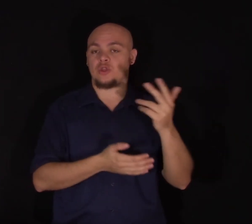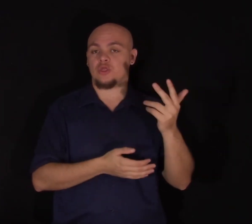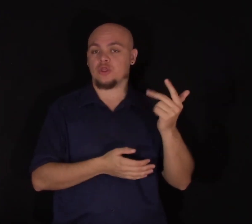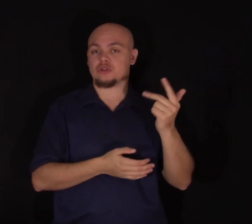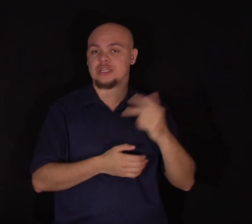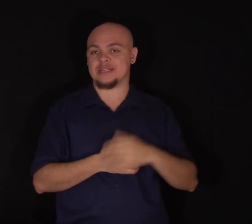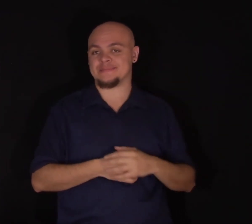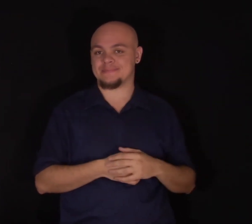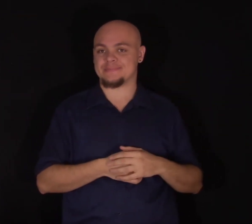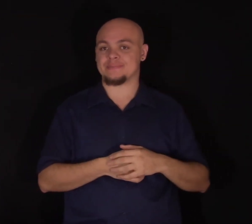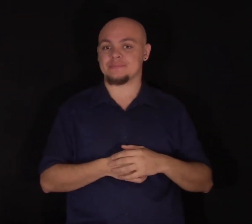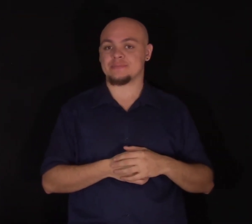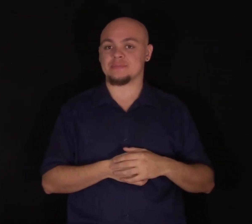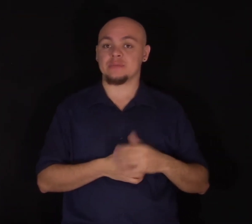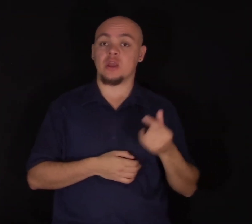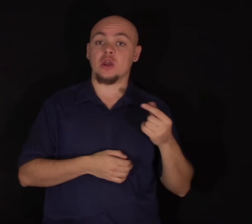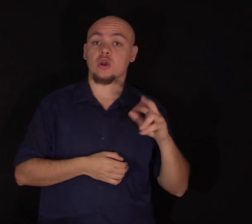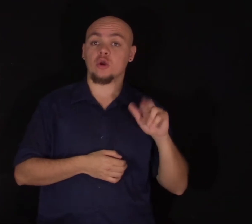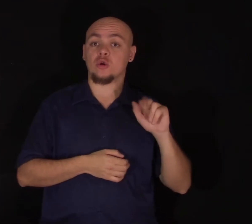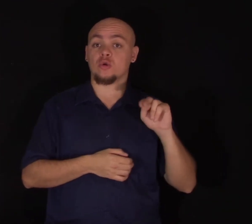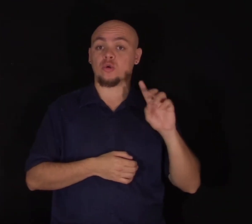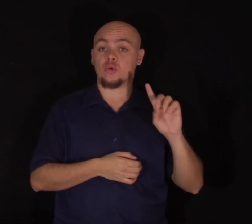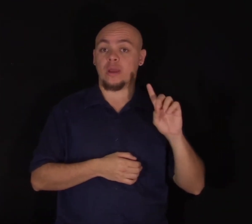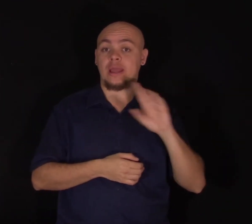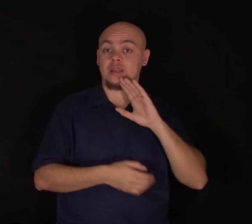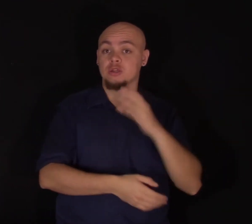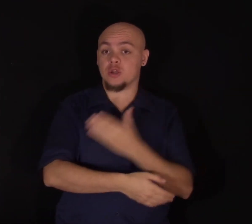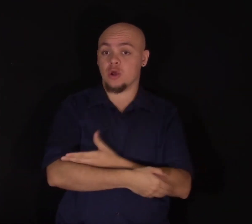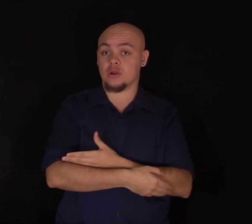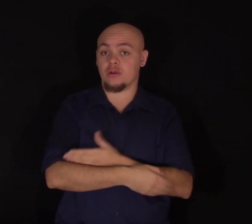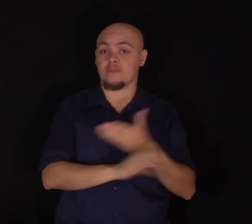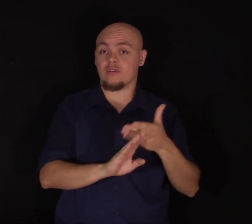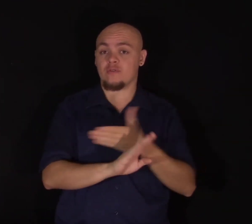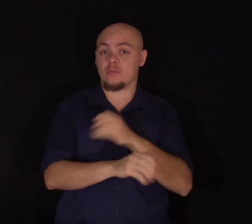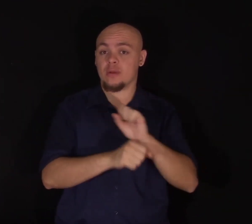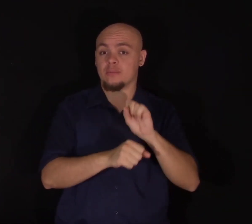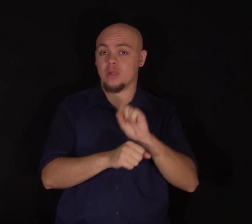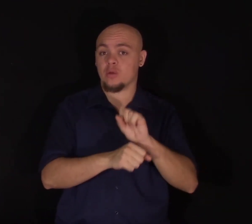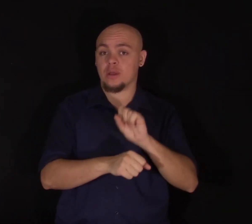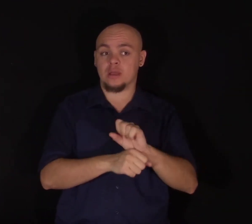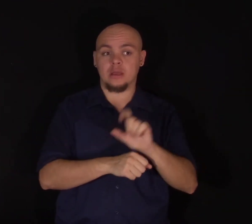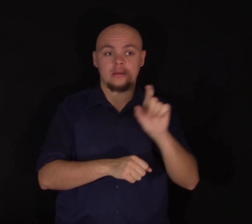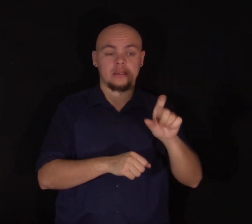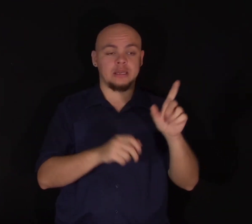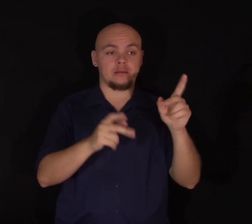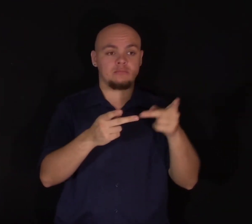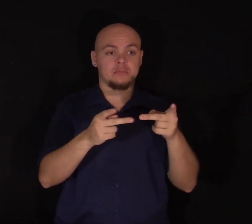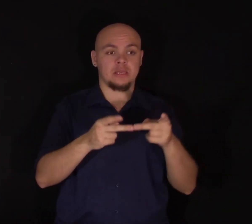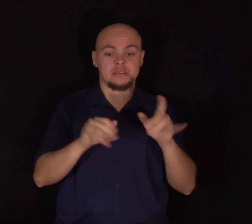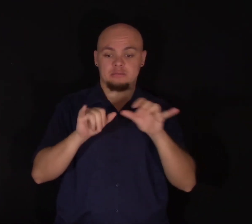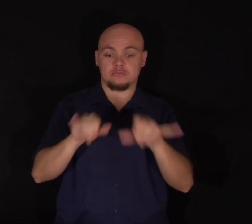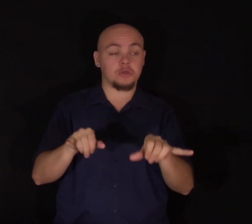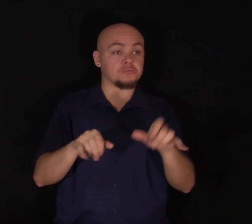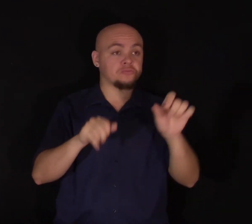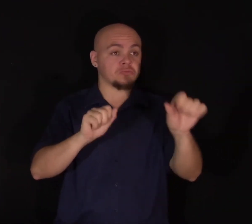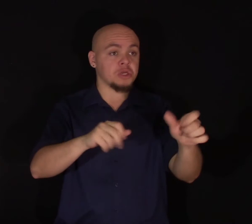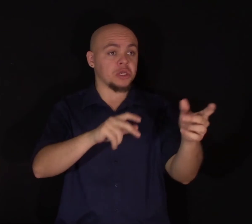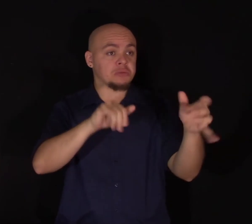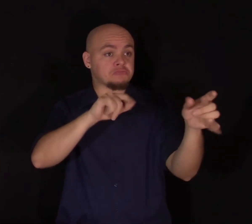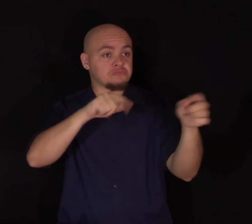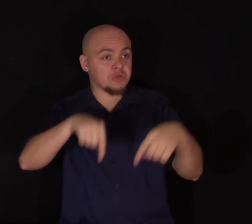She was the granddaughter of a former employee, and I came to know about this little girl who needed a place to stay. And so I just said, well, she can stay with me.